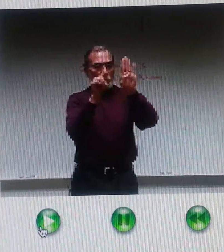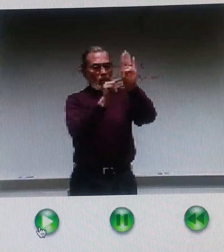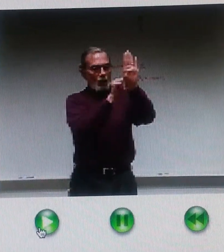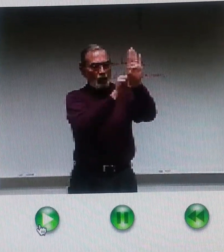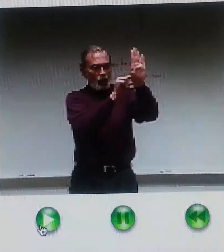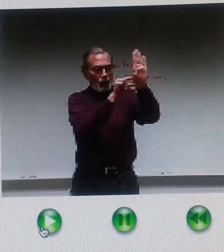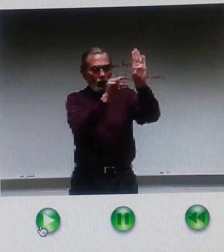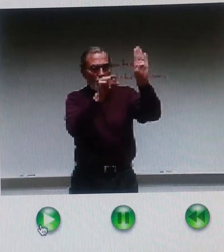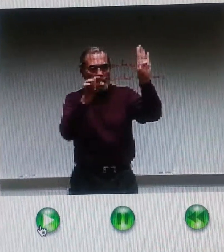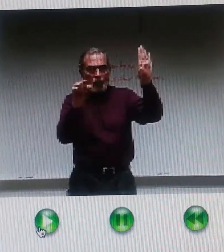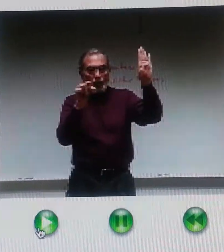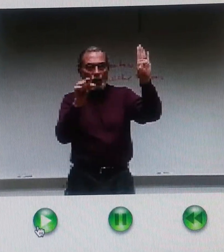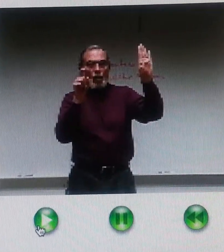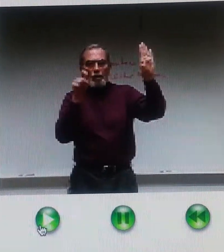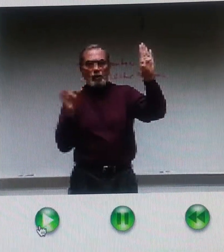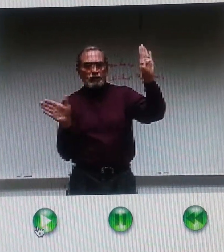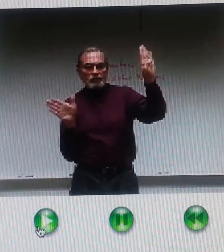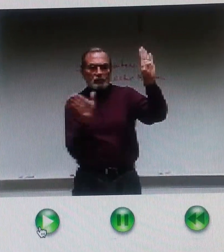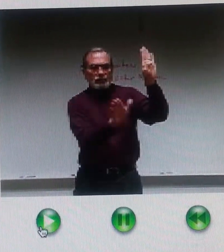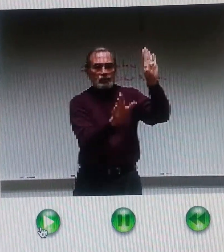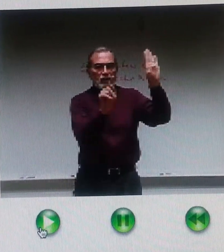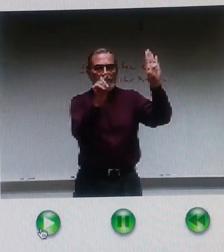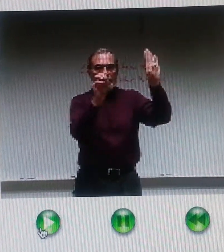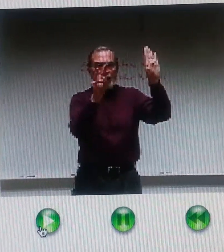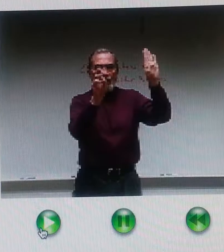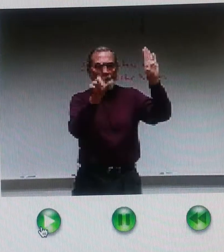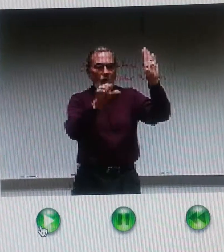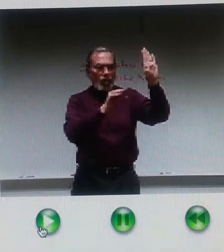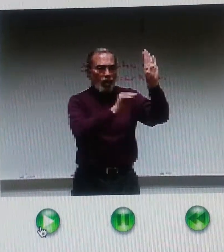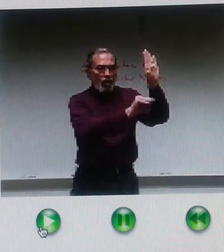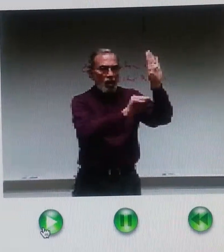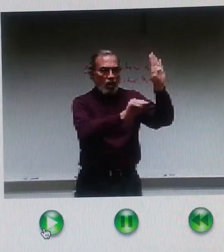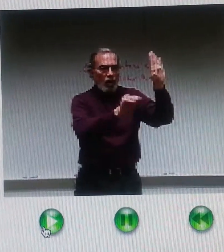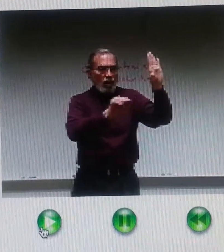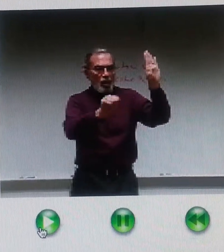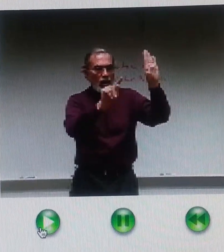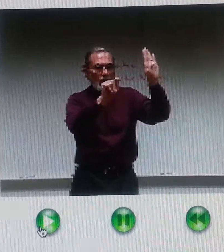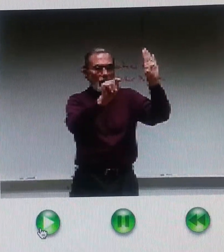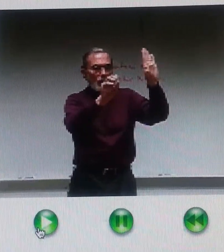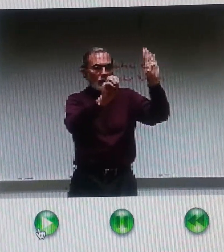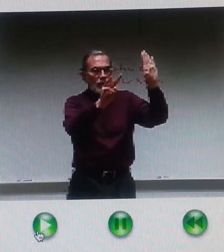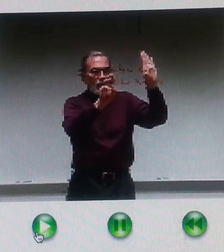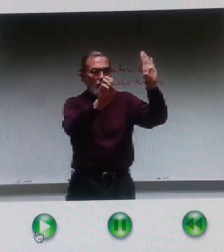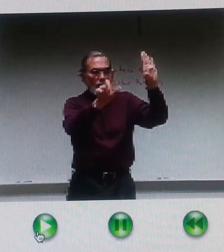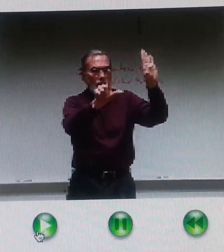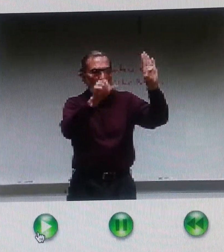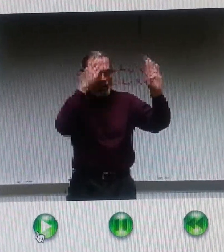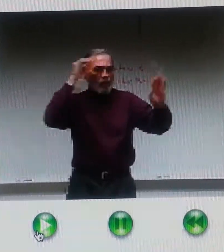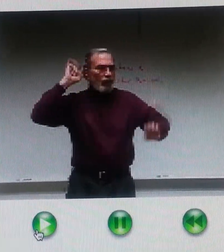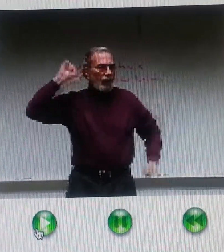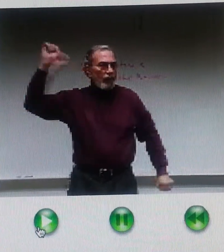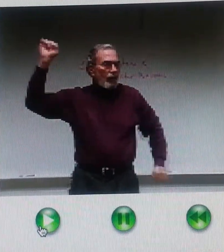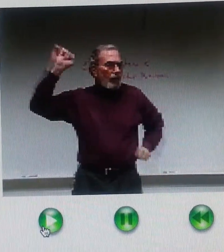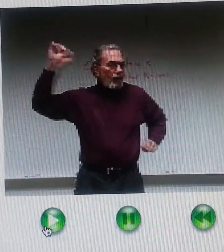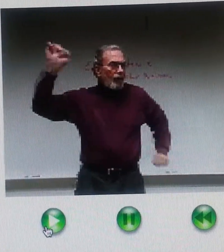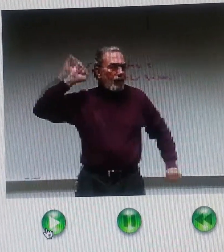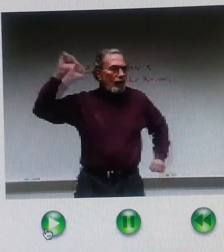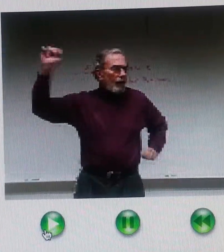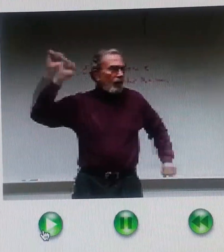So we would always remember the door, it would have a place for towels.